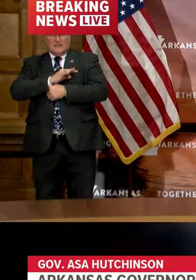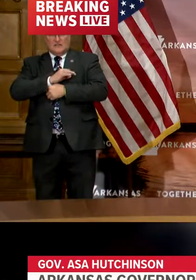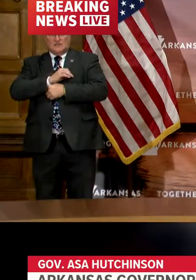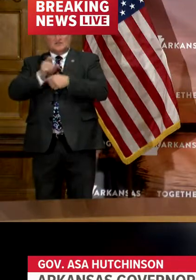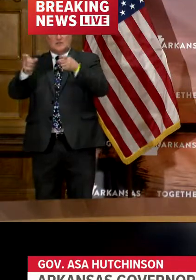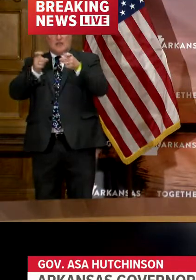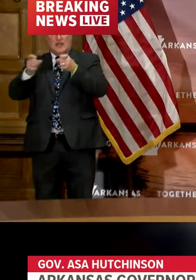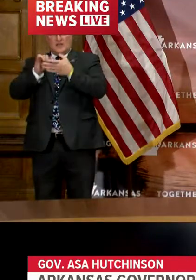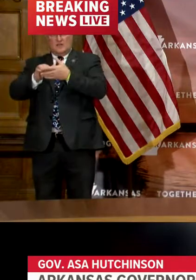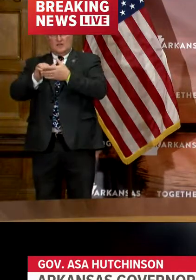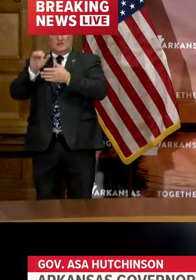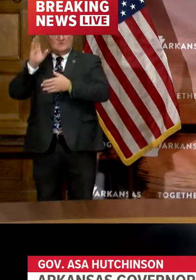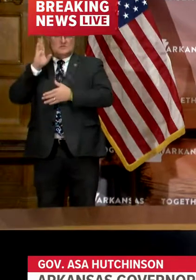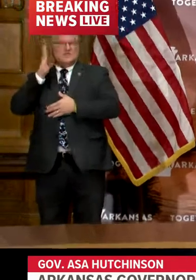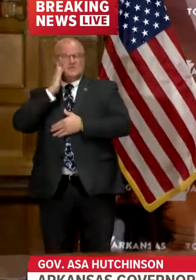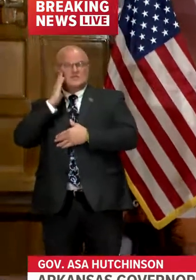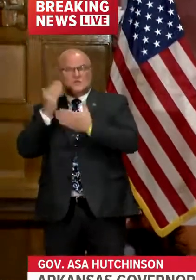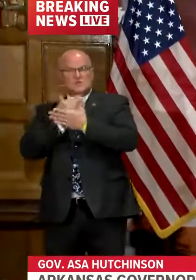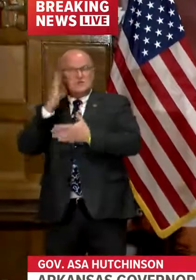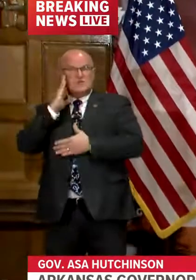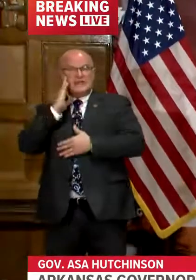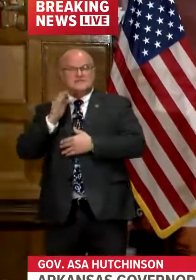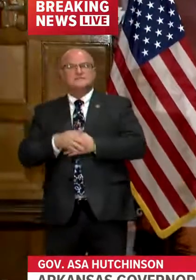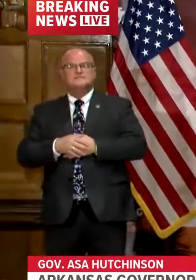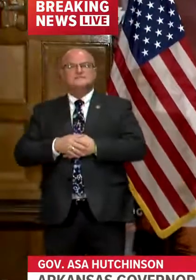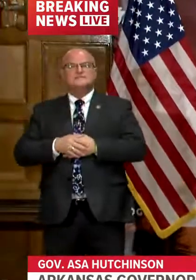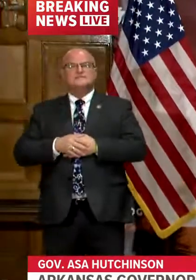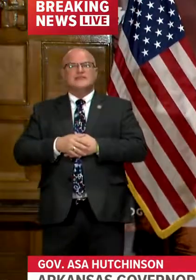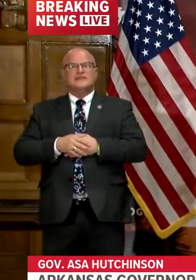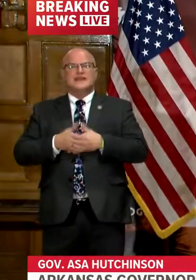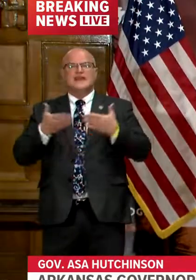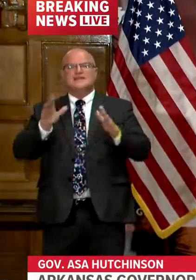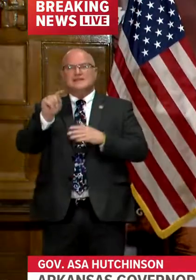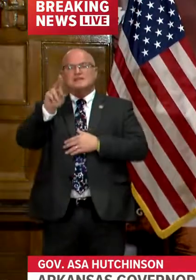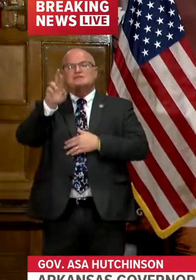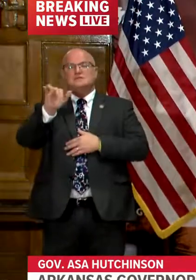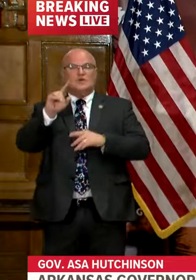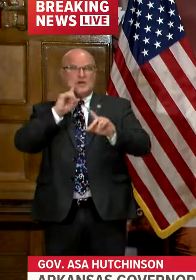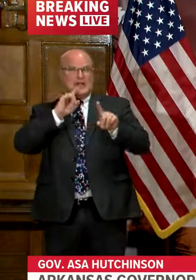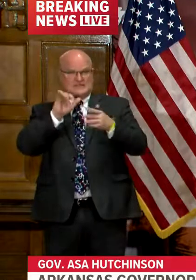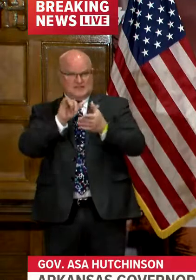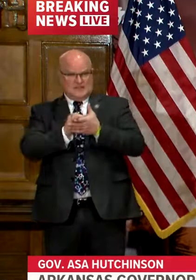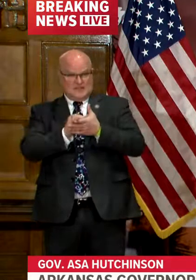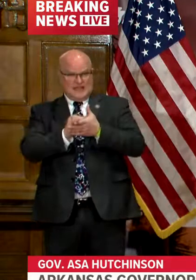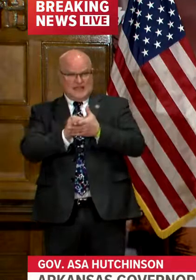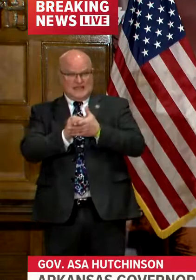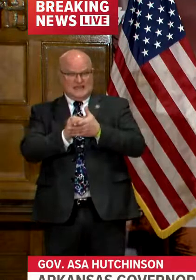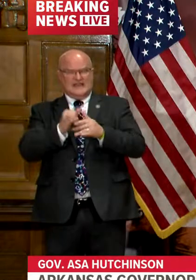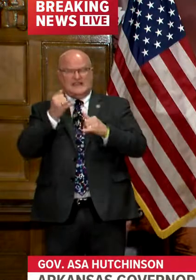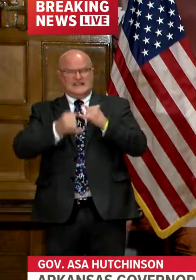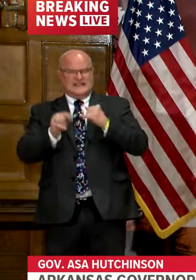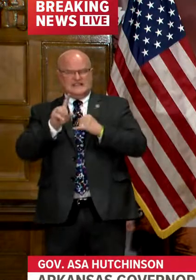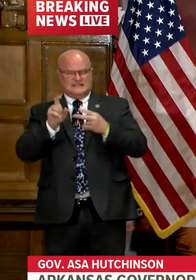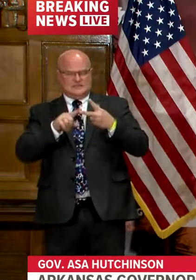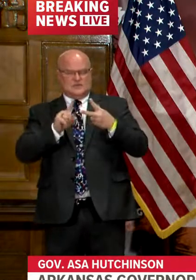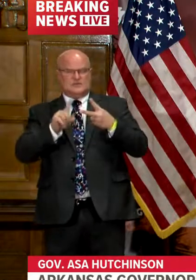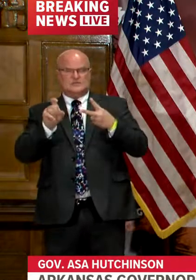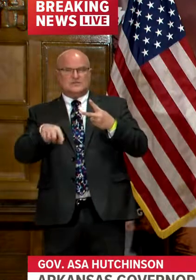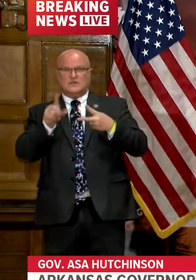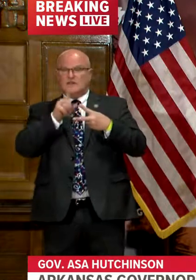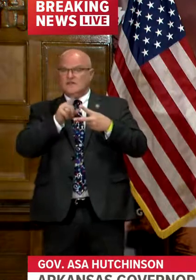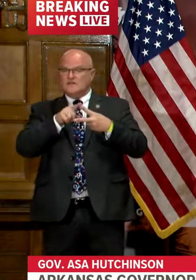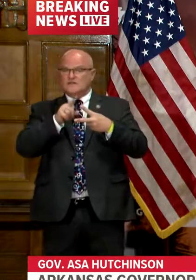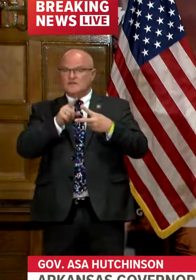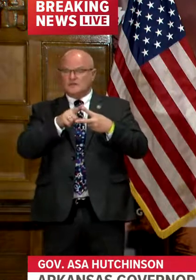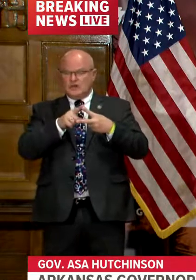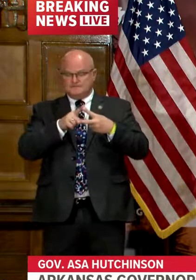man those beds? I'm going to let Troy answer that in the latter part of the question. On the first